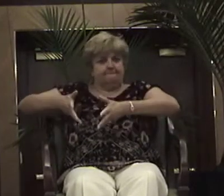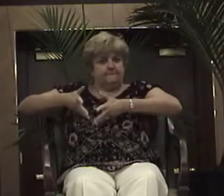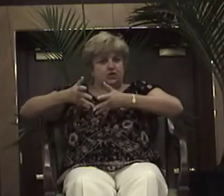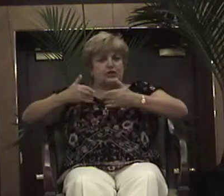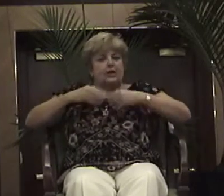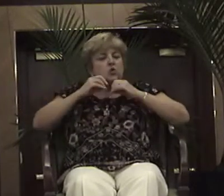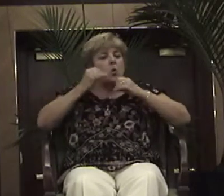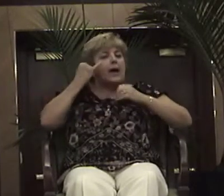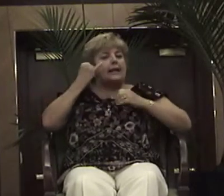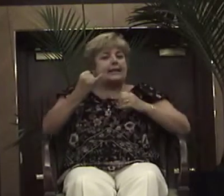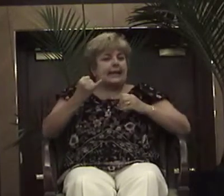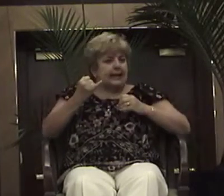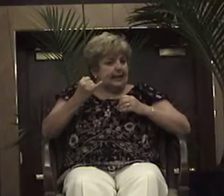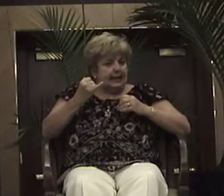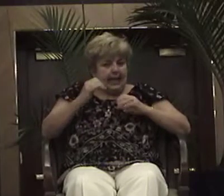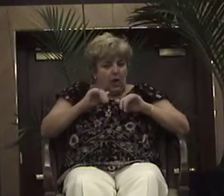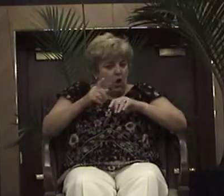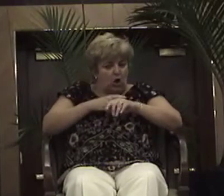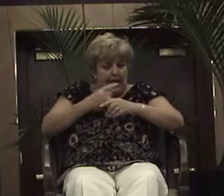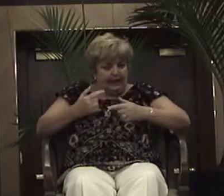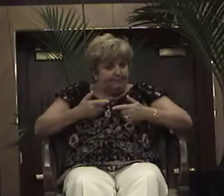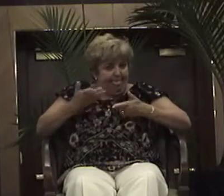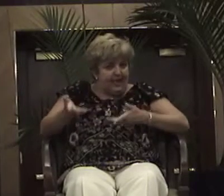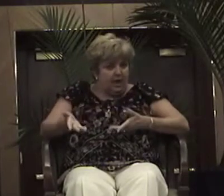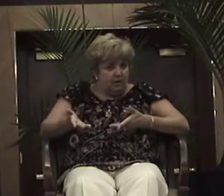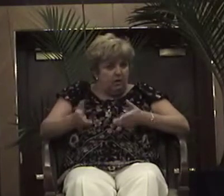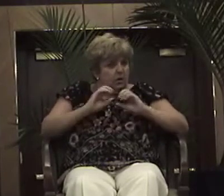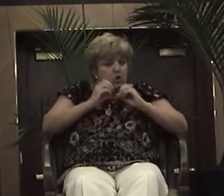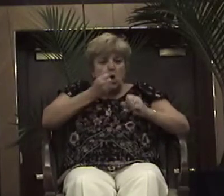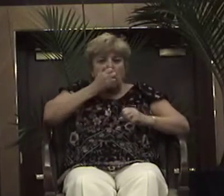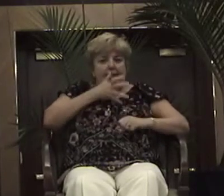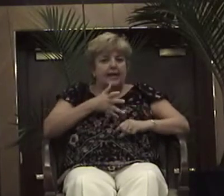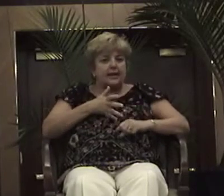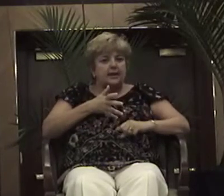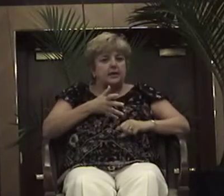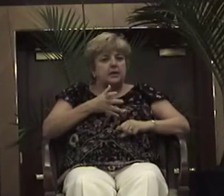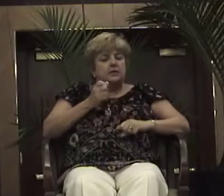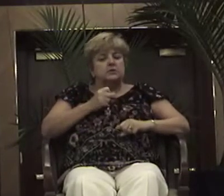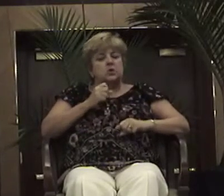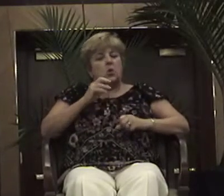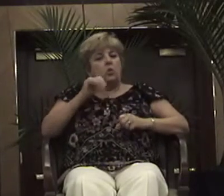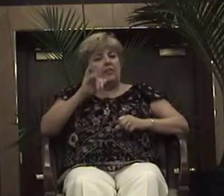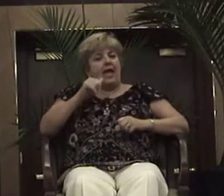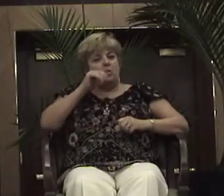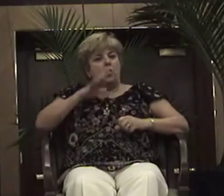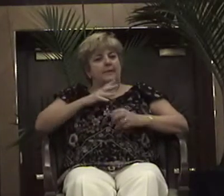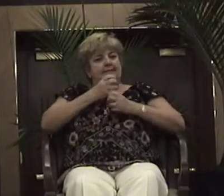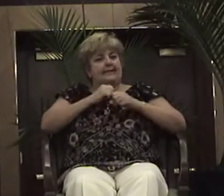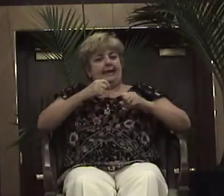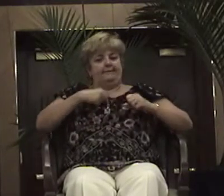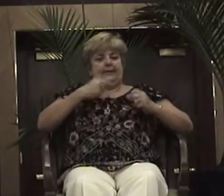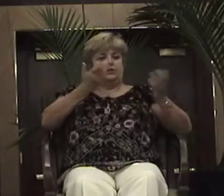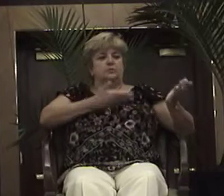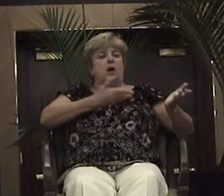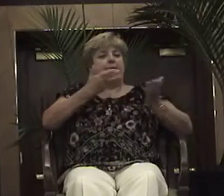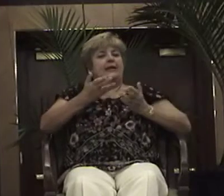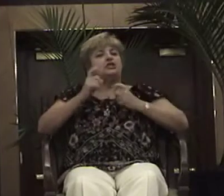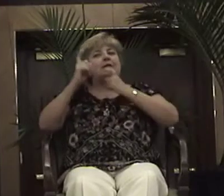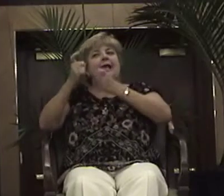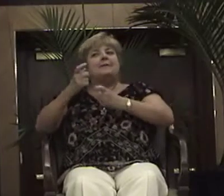there was no heat. And she took me and gave me to the two people who became my mom and dad. I was 7 months old, and they raised me.